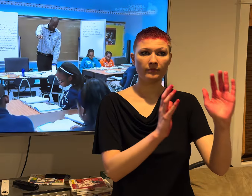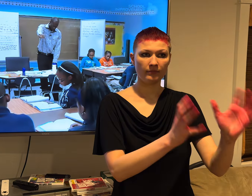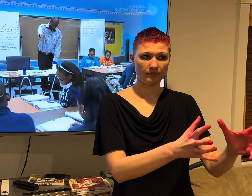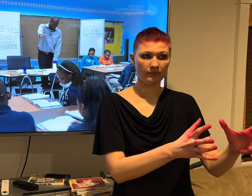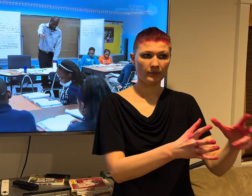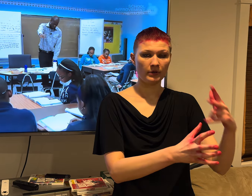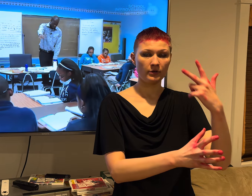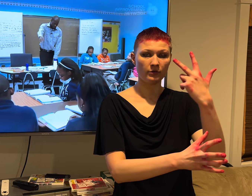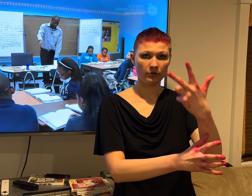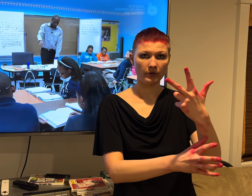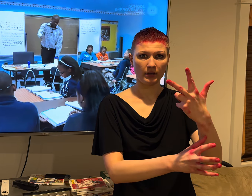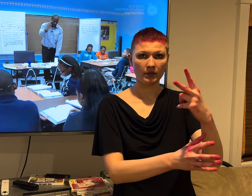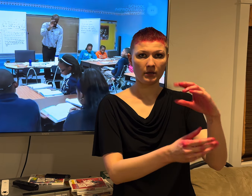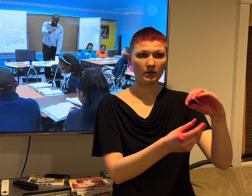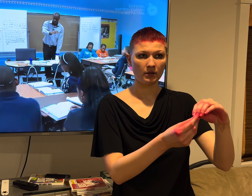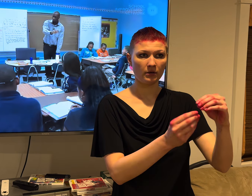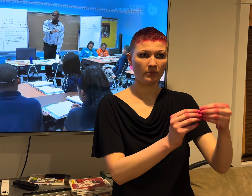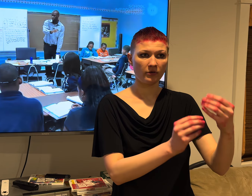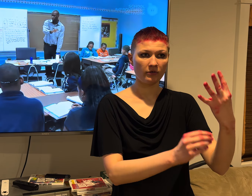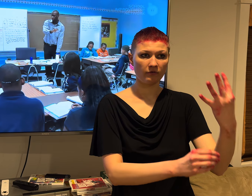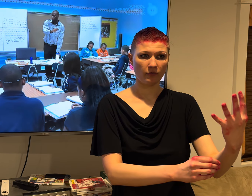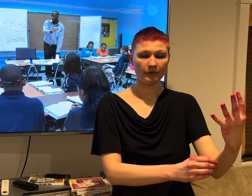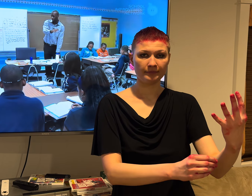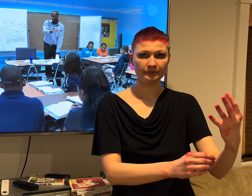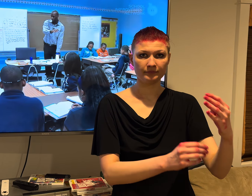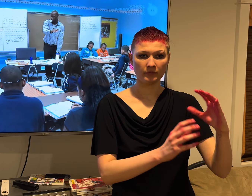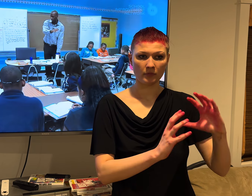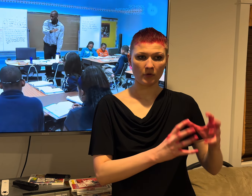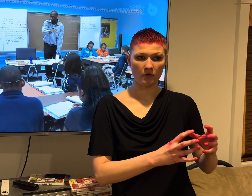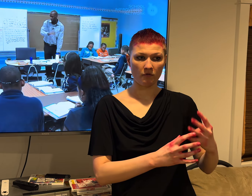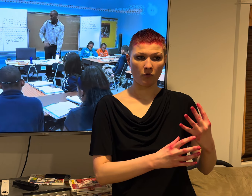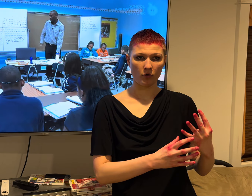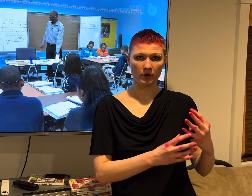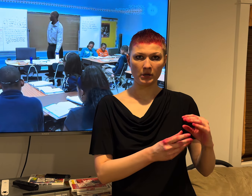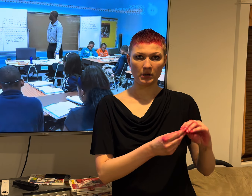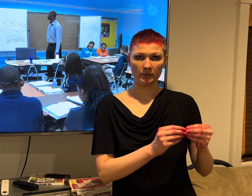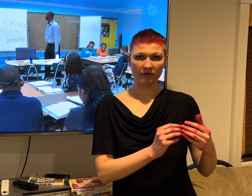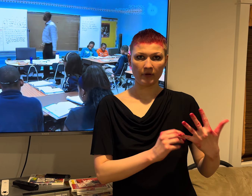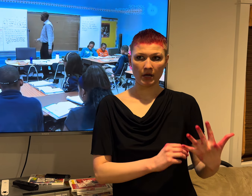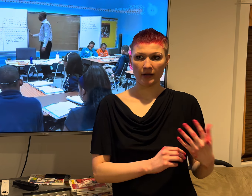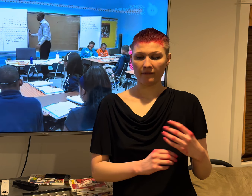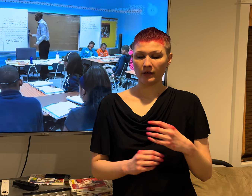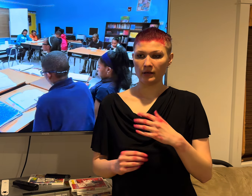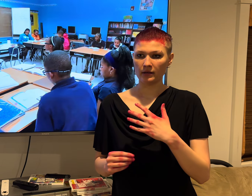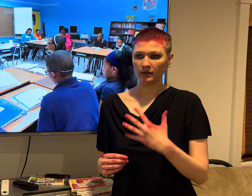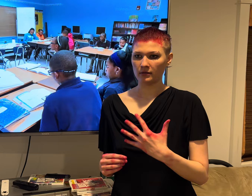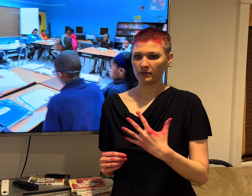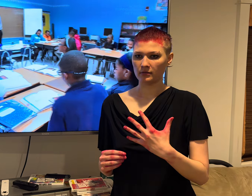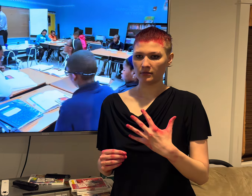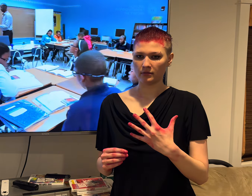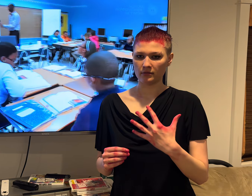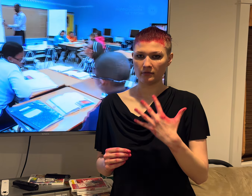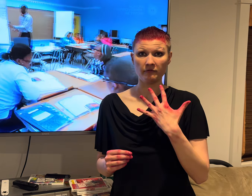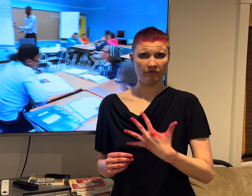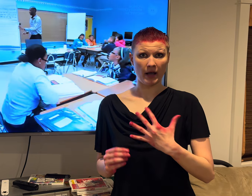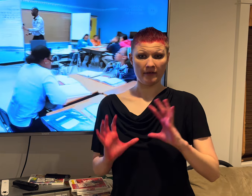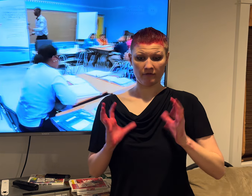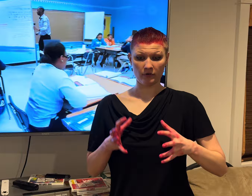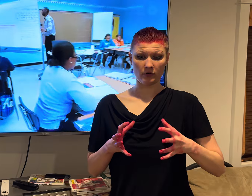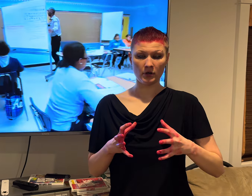you'll do sentence number 5. We'll do sentence number 1 together. All right, we'll do sentence number 1 together. All right.